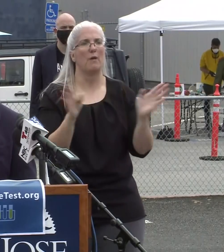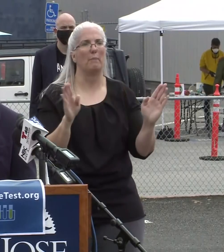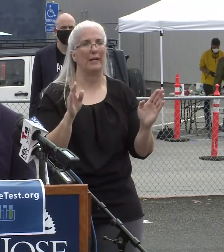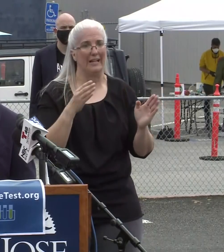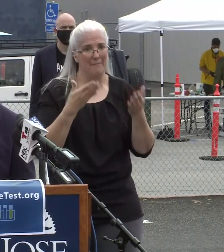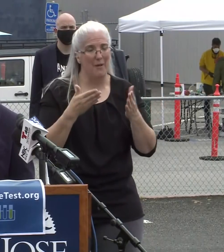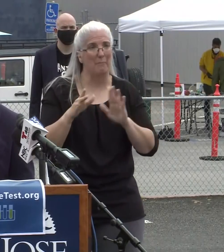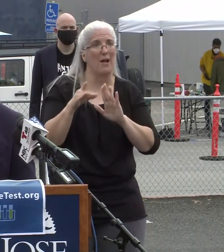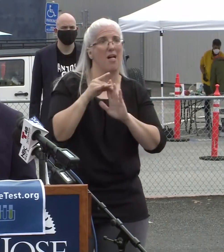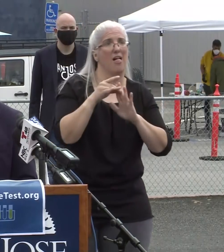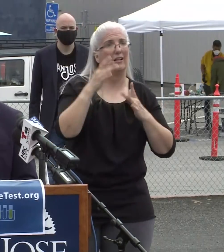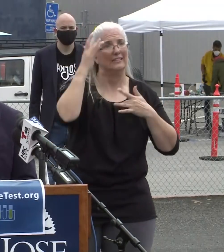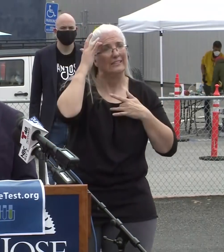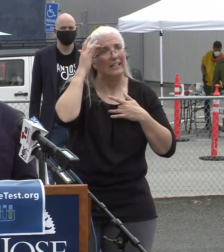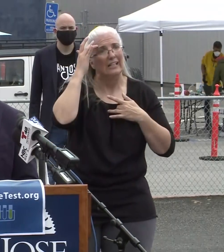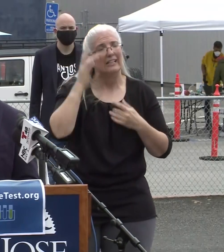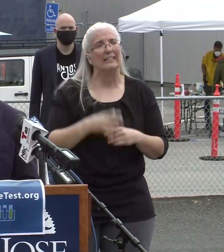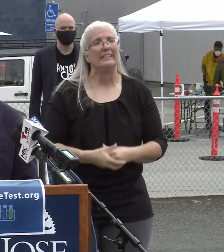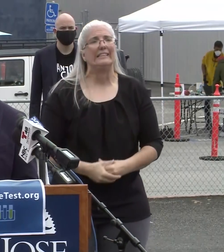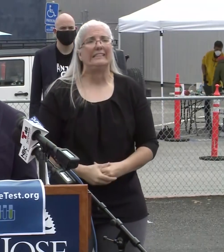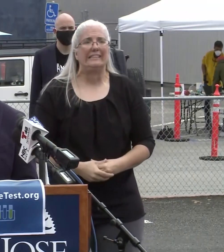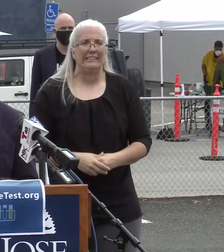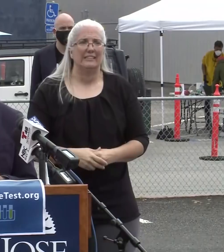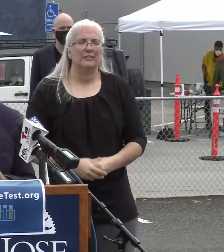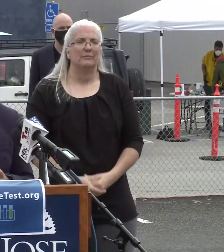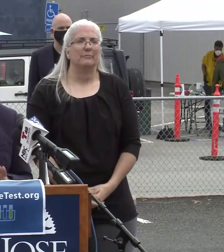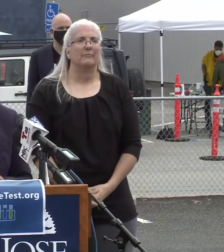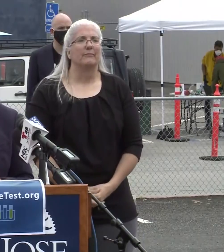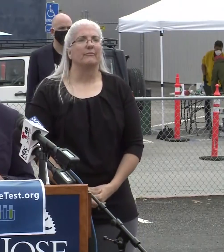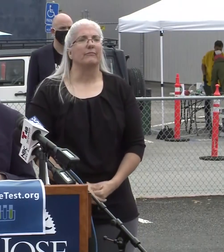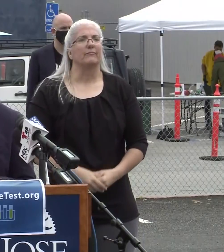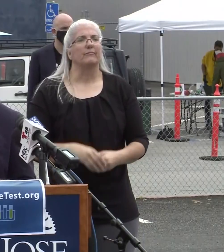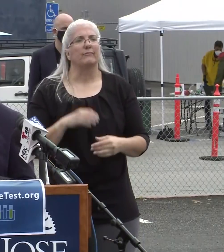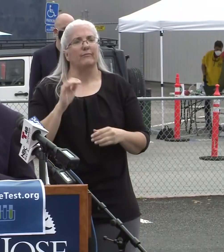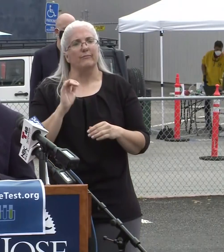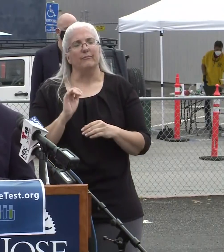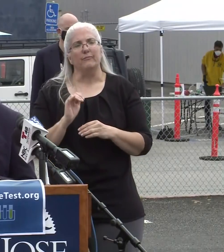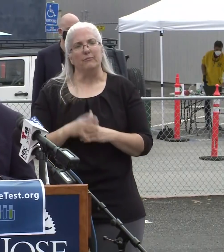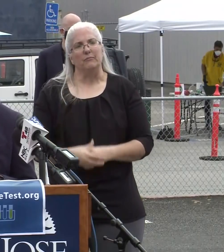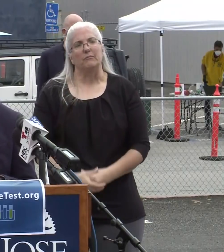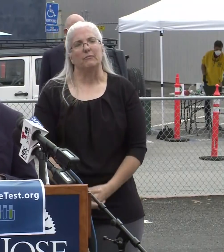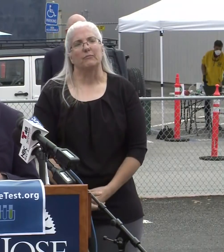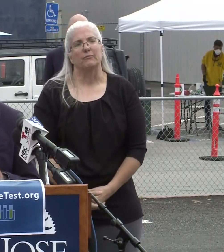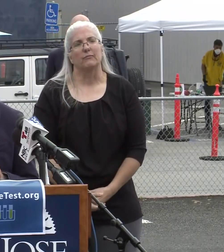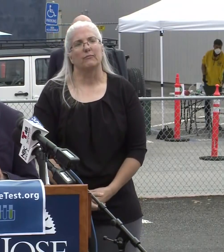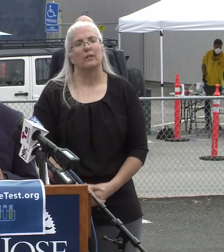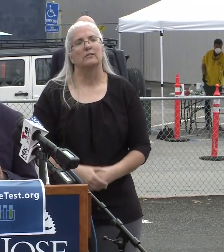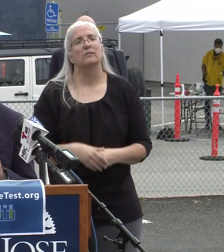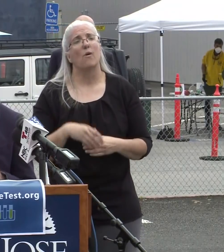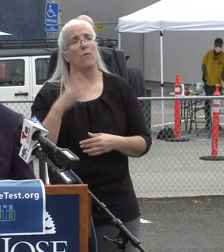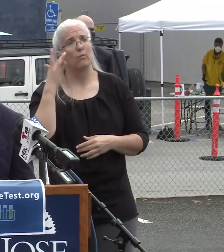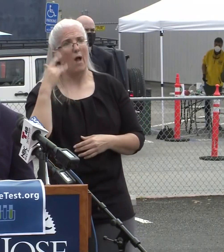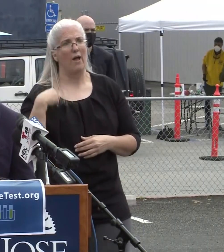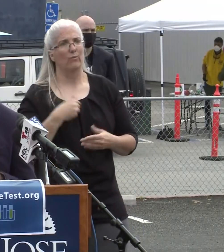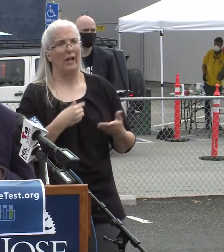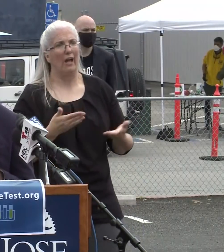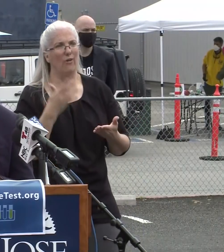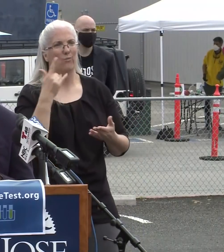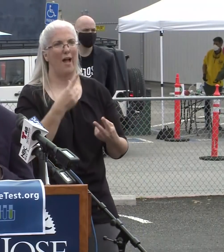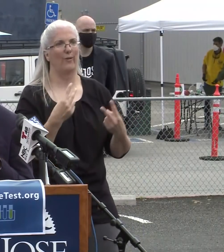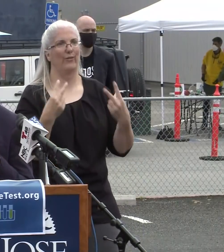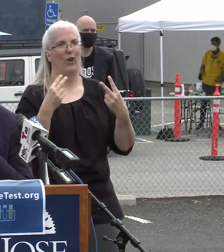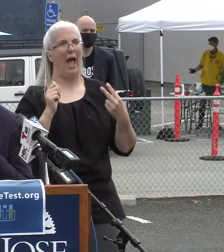infection is higher. Now, the important thing is, why are we here and why are we looking at our hotspots?